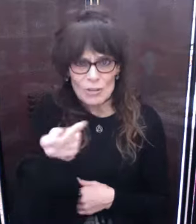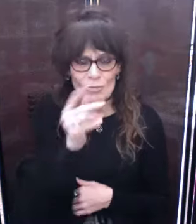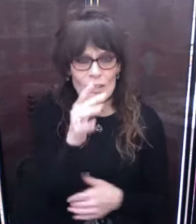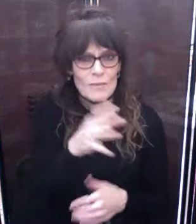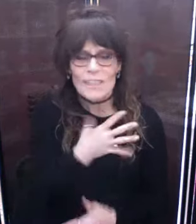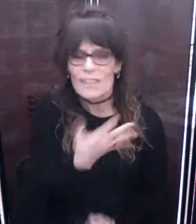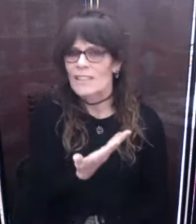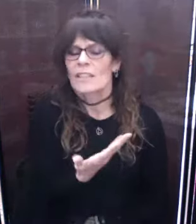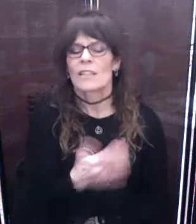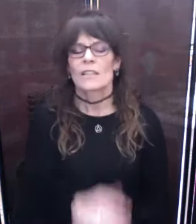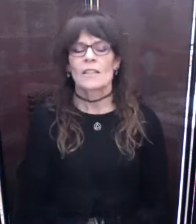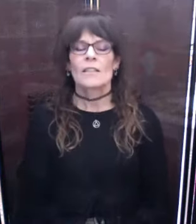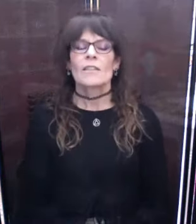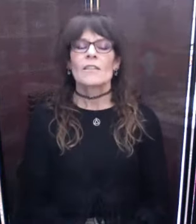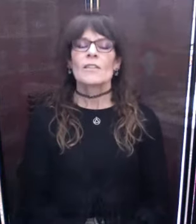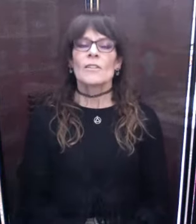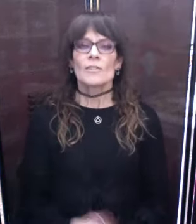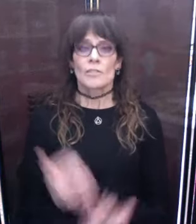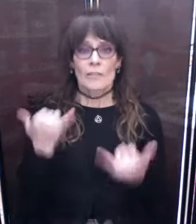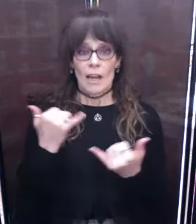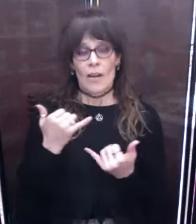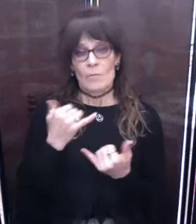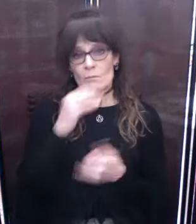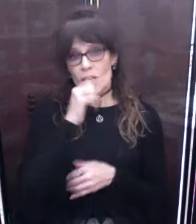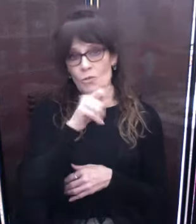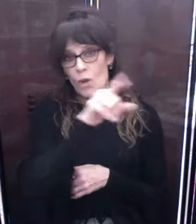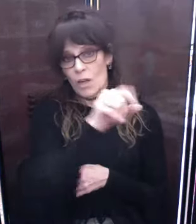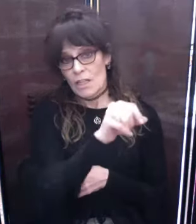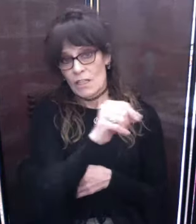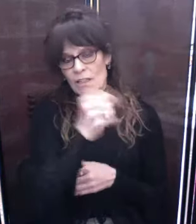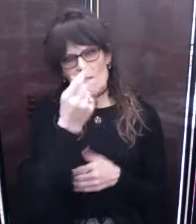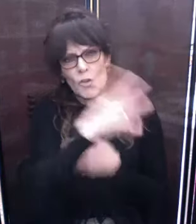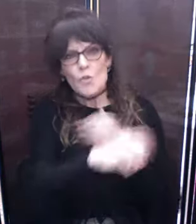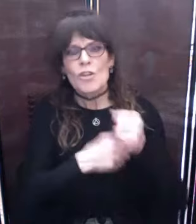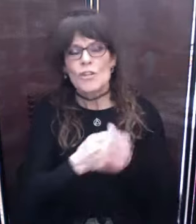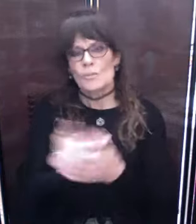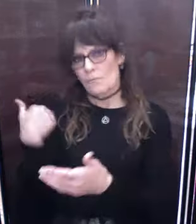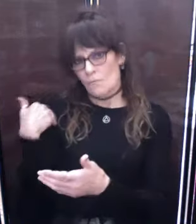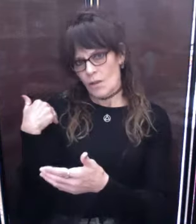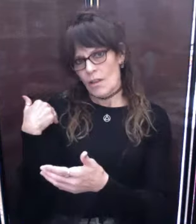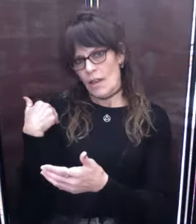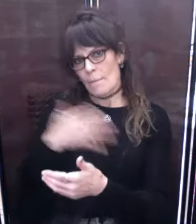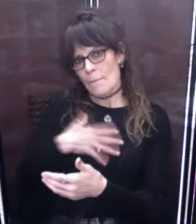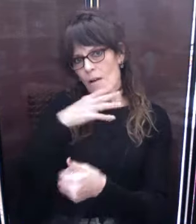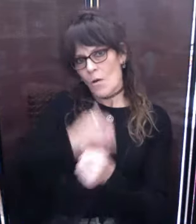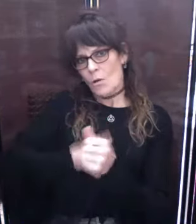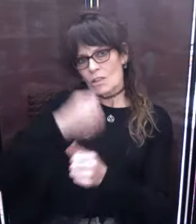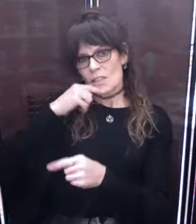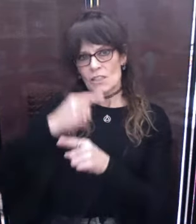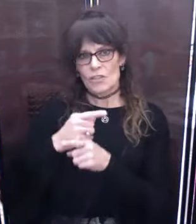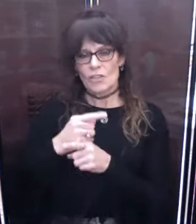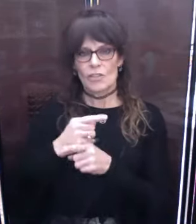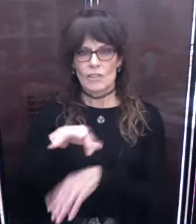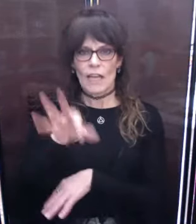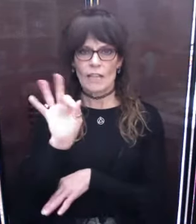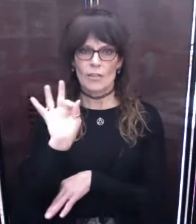was in my late 20s, a few years before that, my oldest sister was diagnosed with a tumor on her optic nerve,